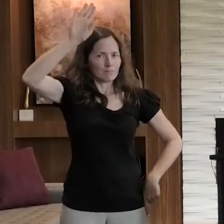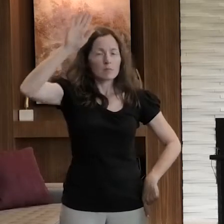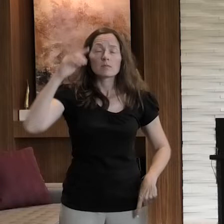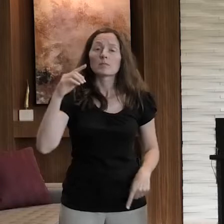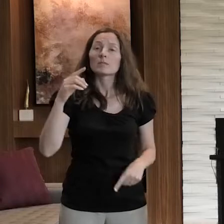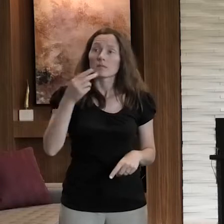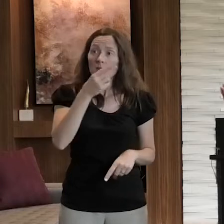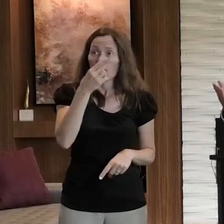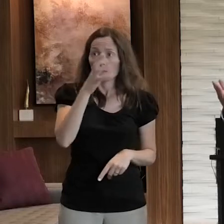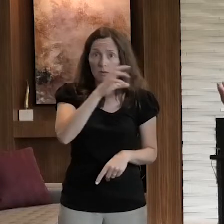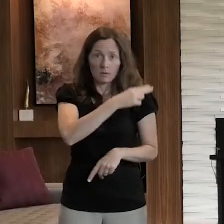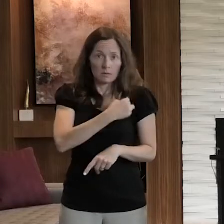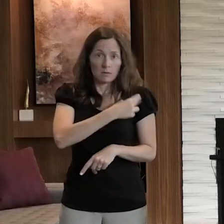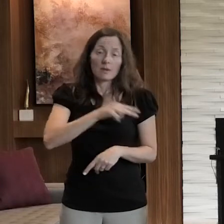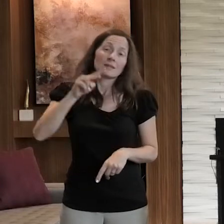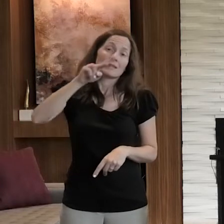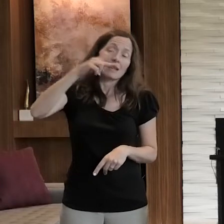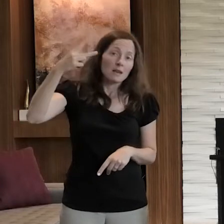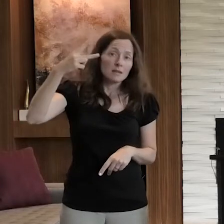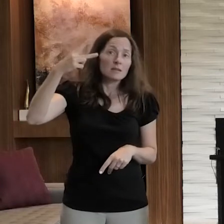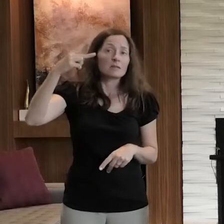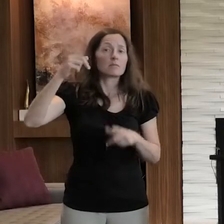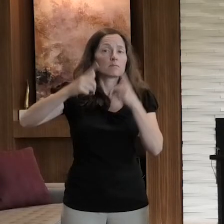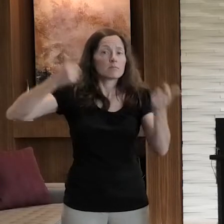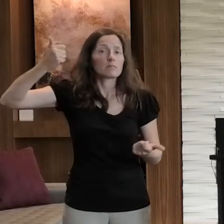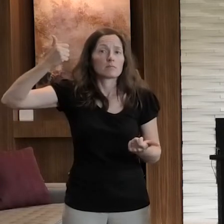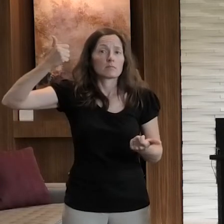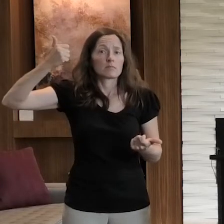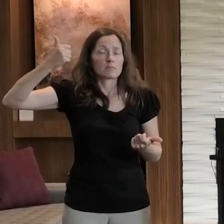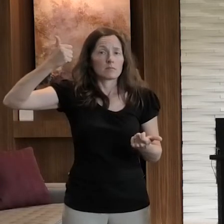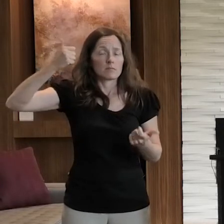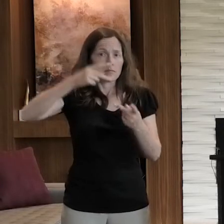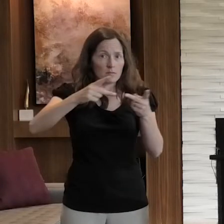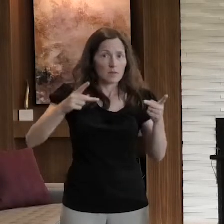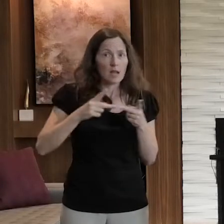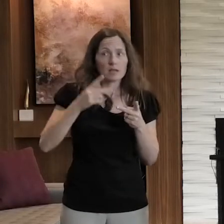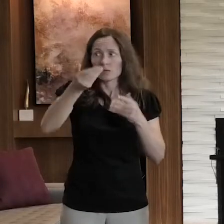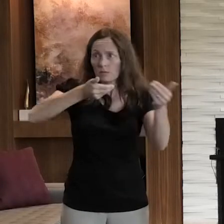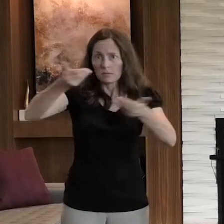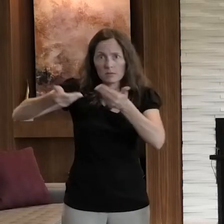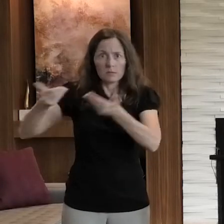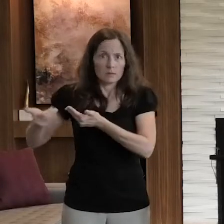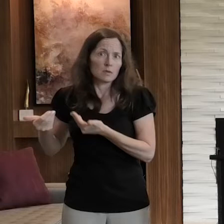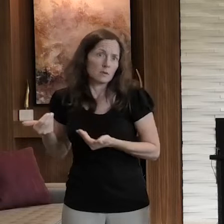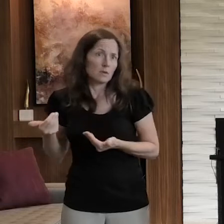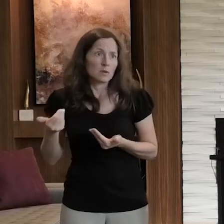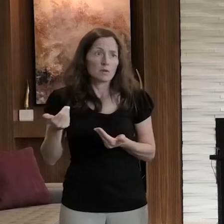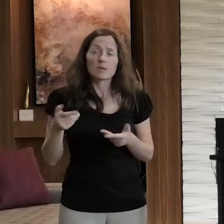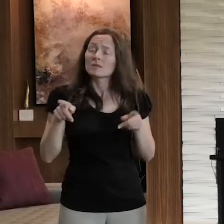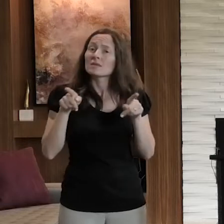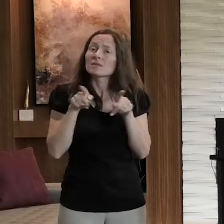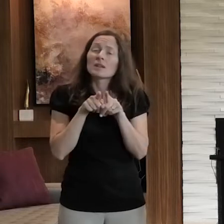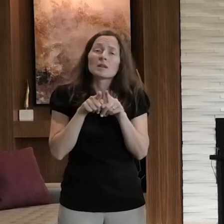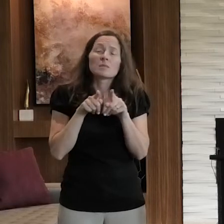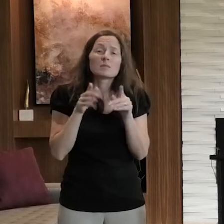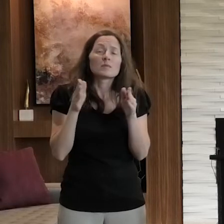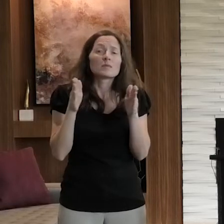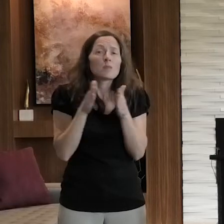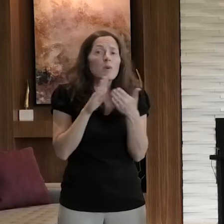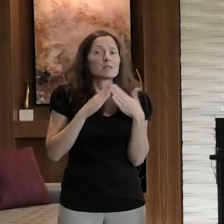County, and in knowing a hospital, we run an operation that's 24/7, just like a small city. We have all kinds of